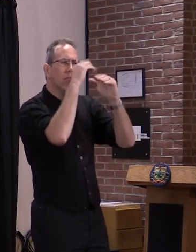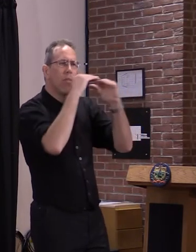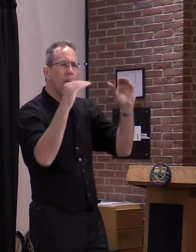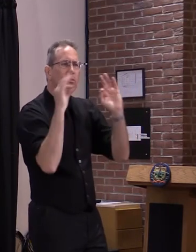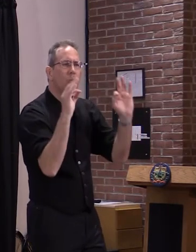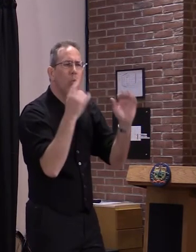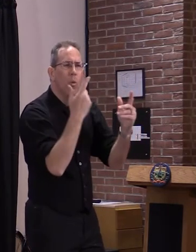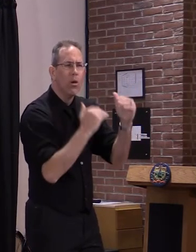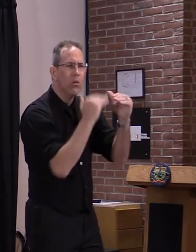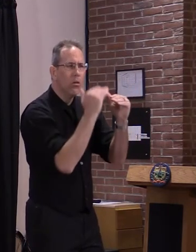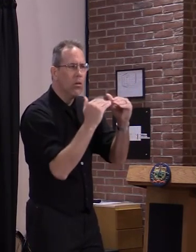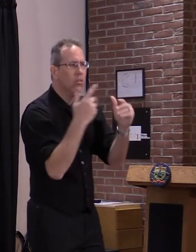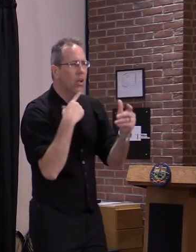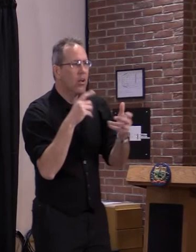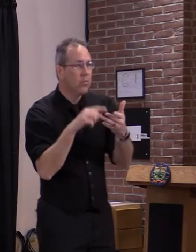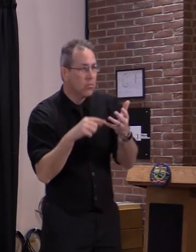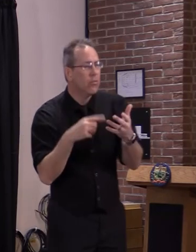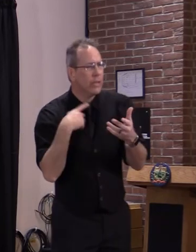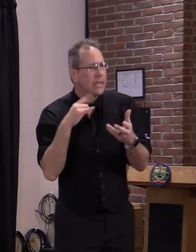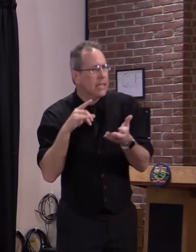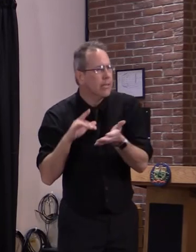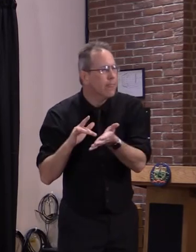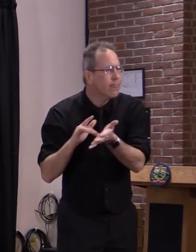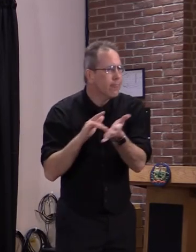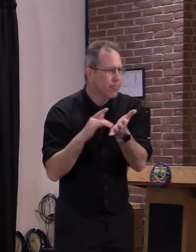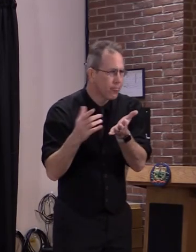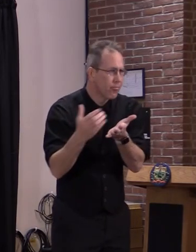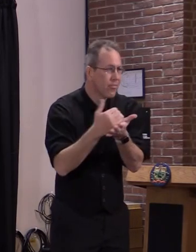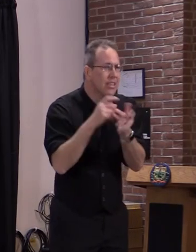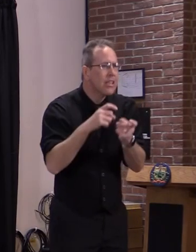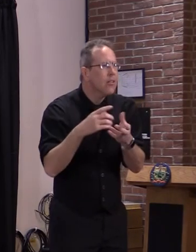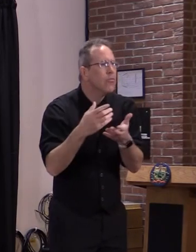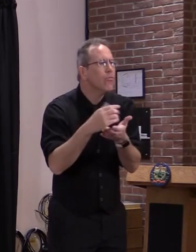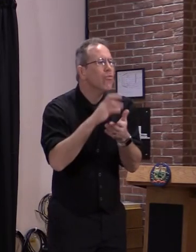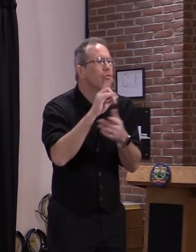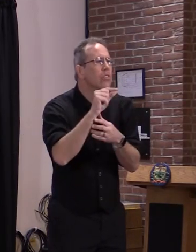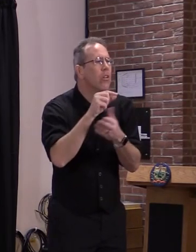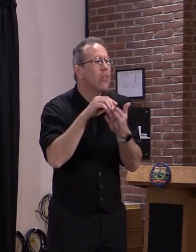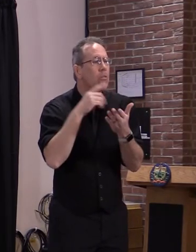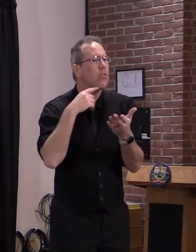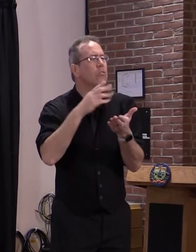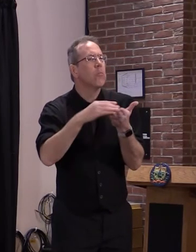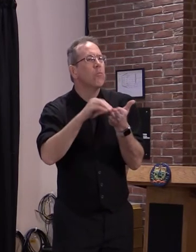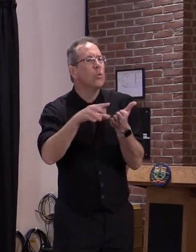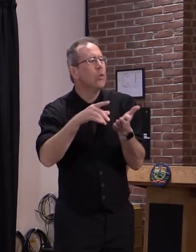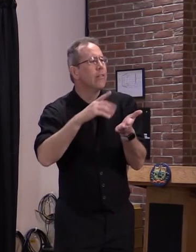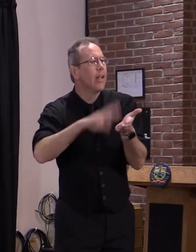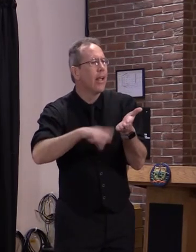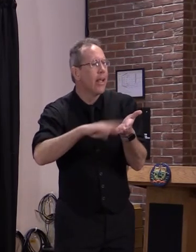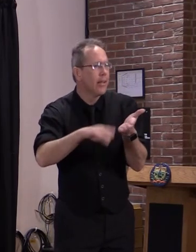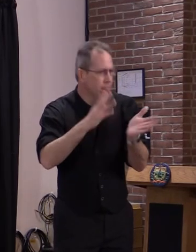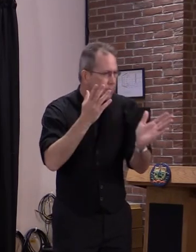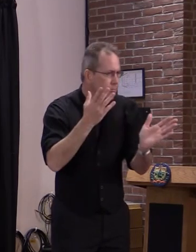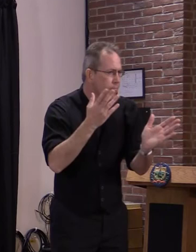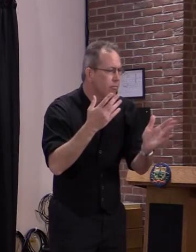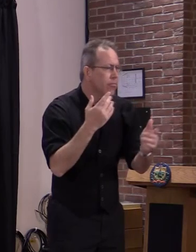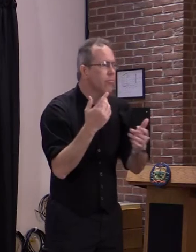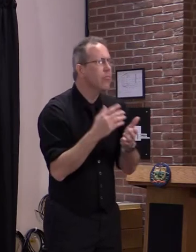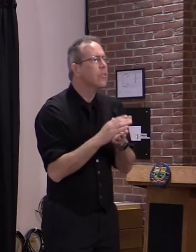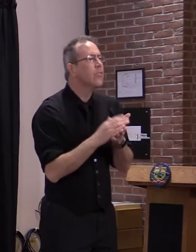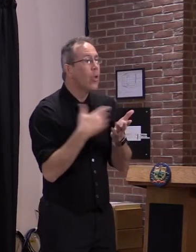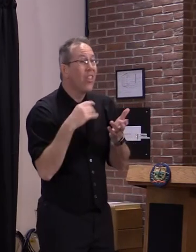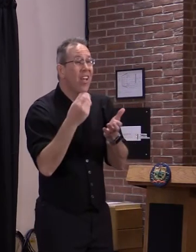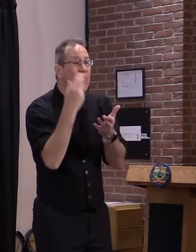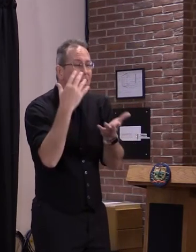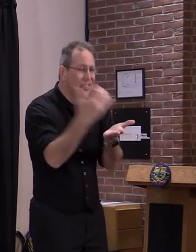implemented with some waivers, and particularly a waiver on participation rate. So we don't have good data at the state level